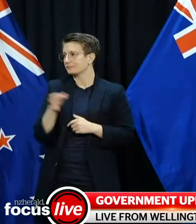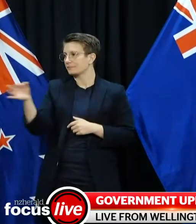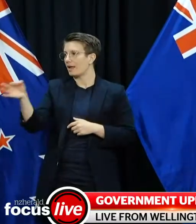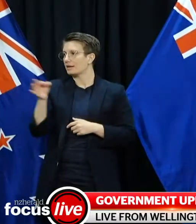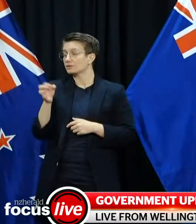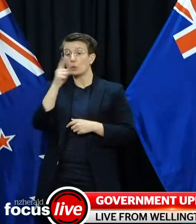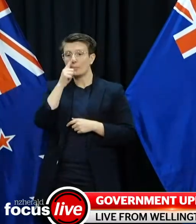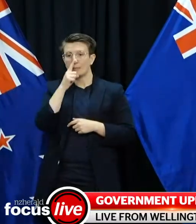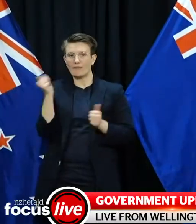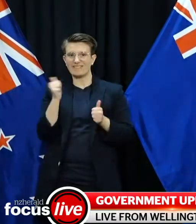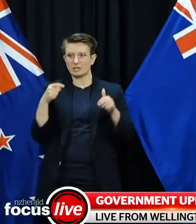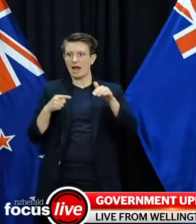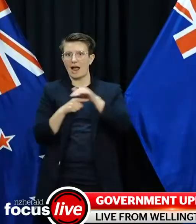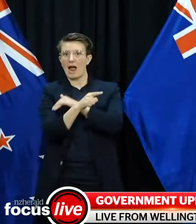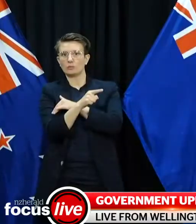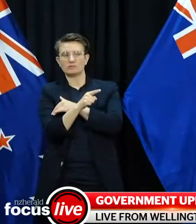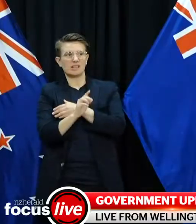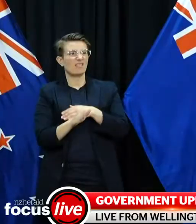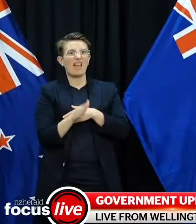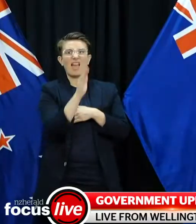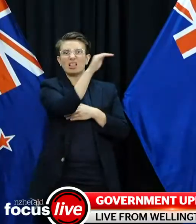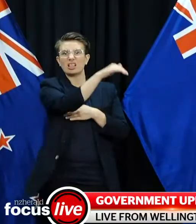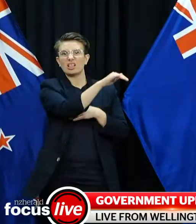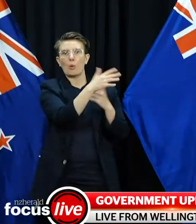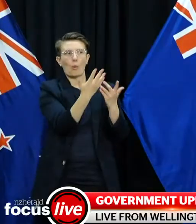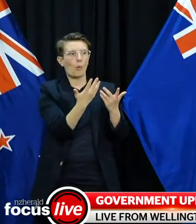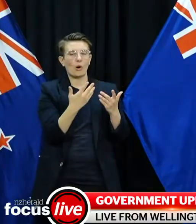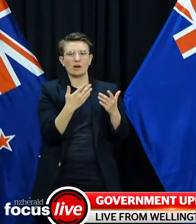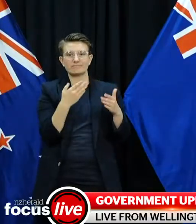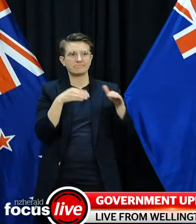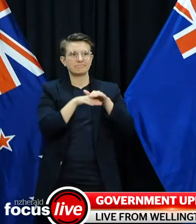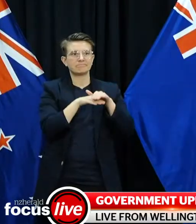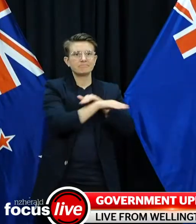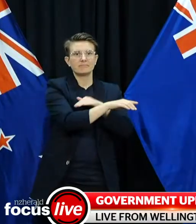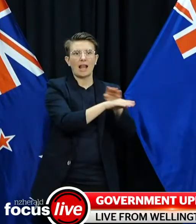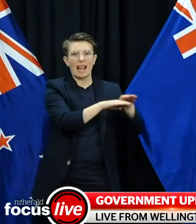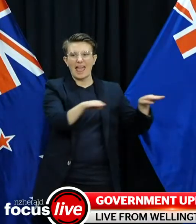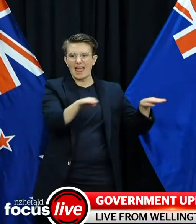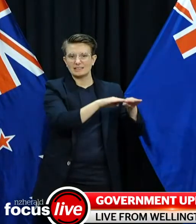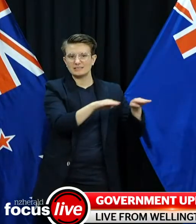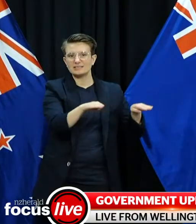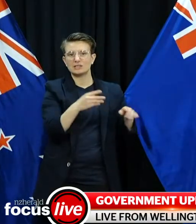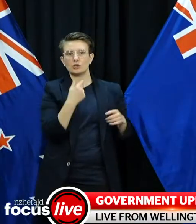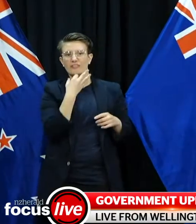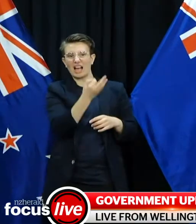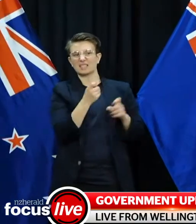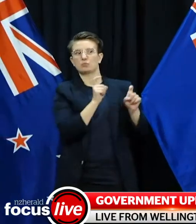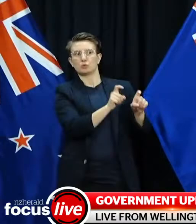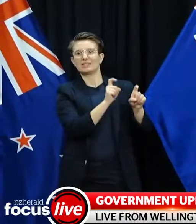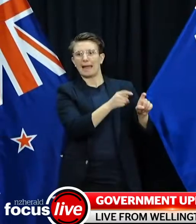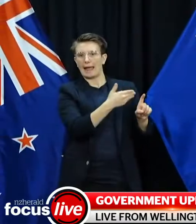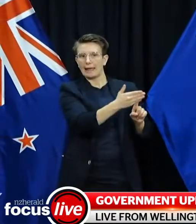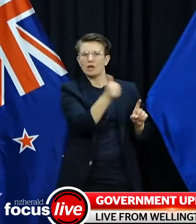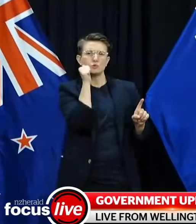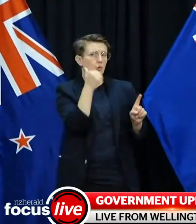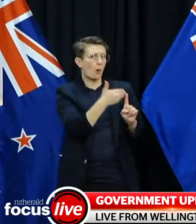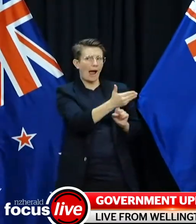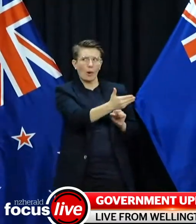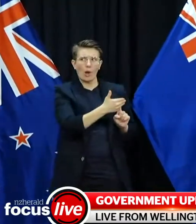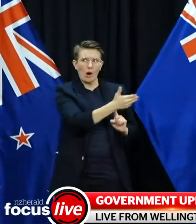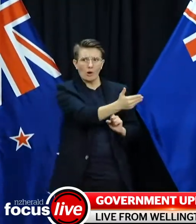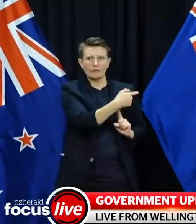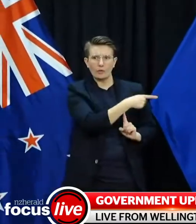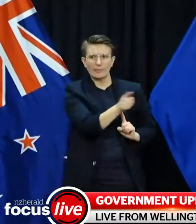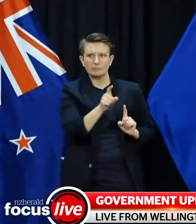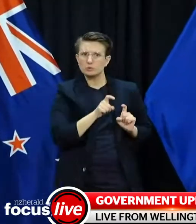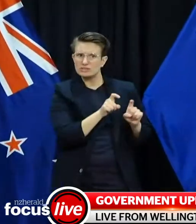to stay there until we know that's ready to go. Do you have any idea around the time frame that they could be waiting, and what are we